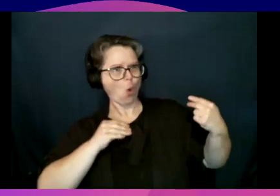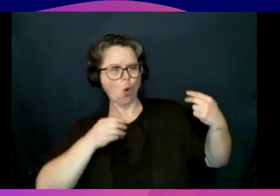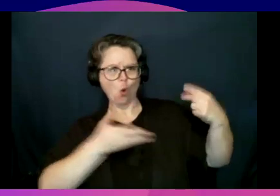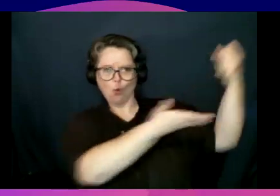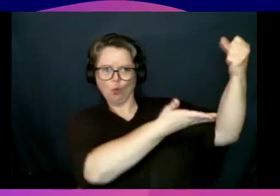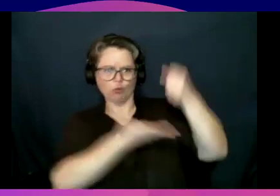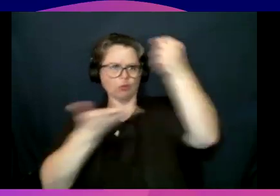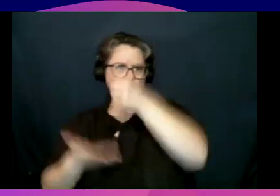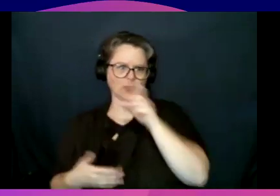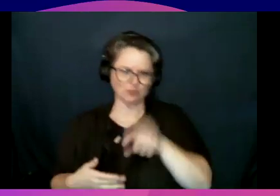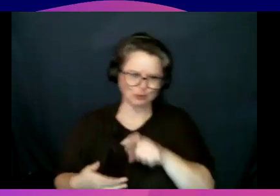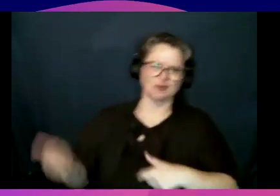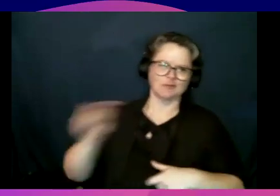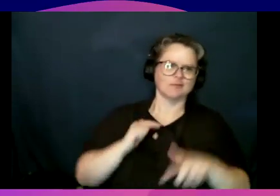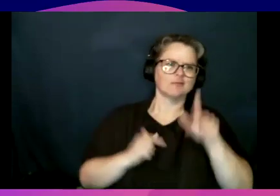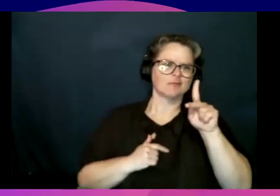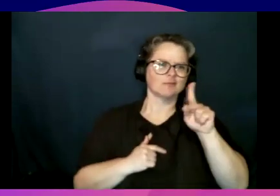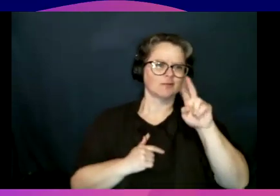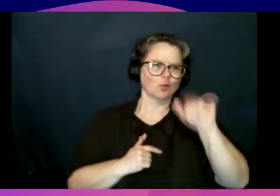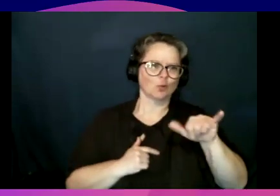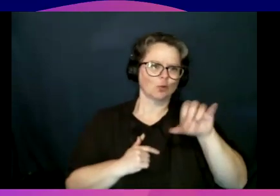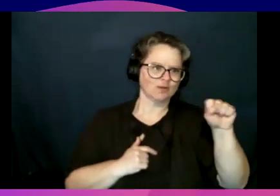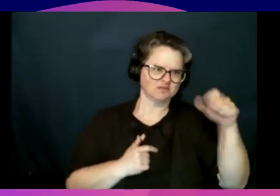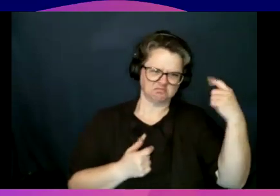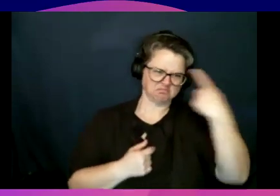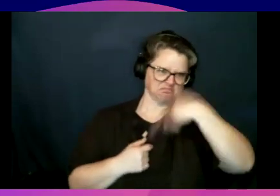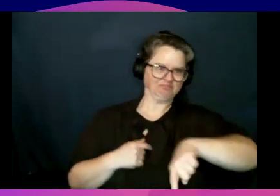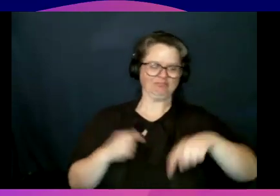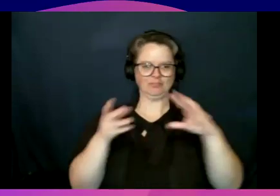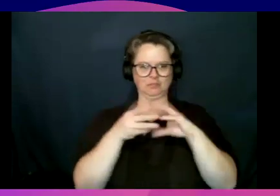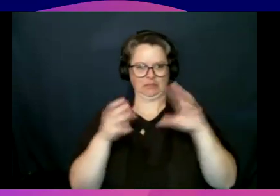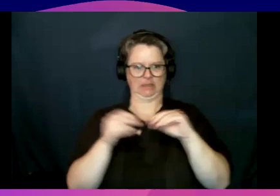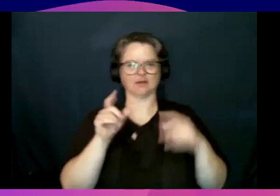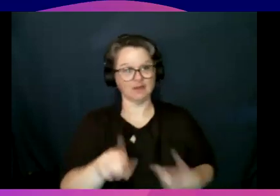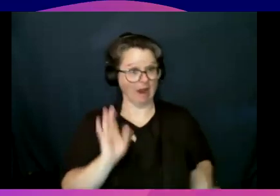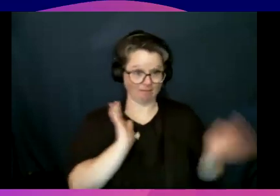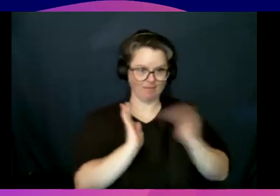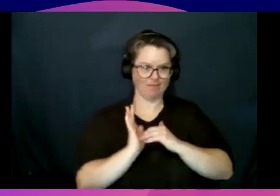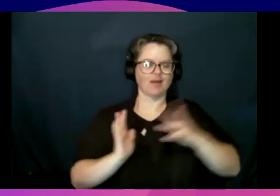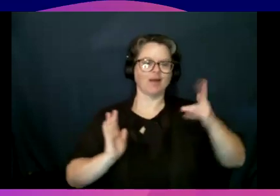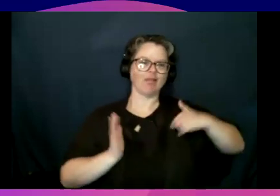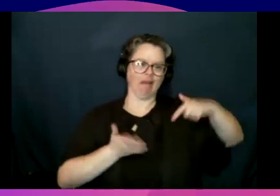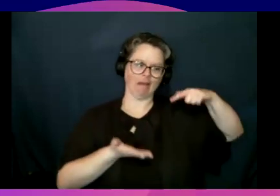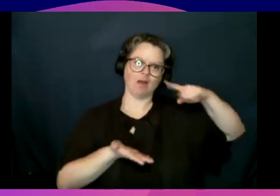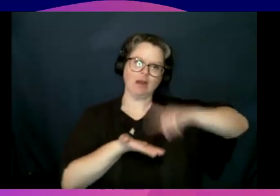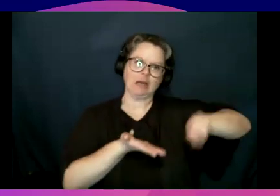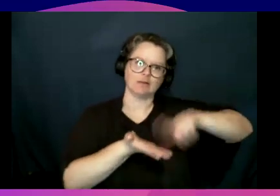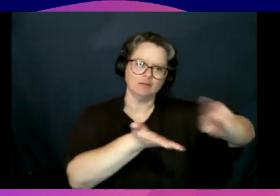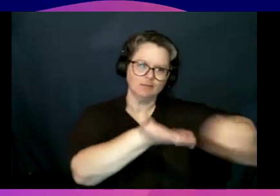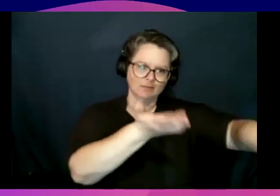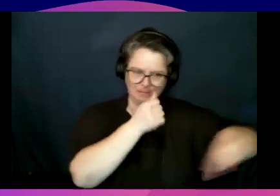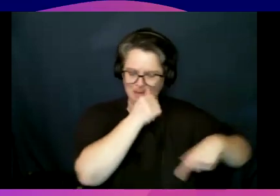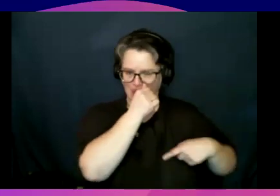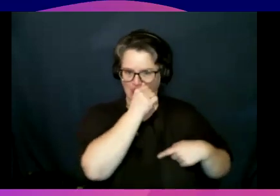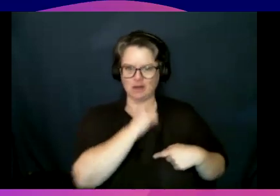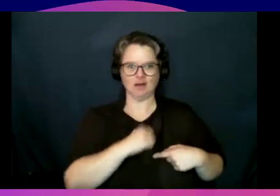feminist brain drain, Sam reached out and was like, "We're starting a research project also on worker well-being in the